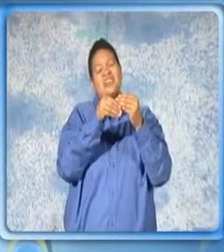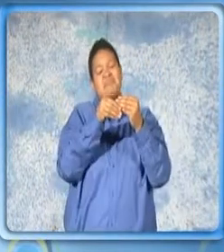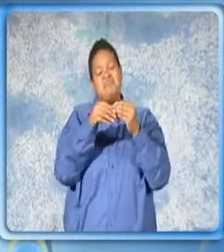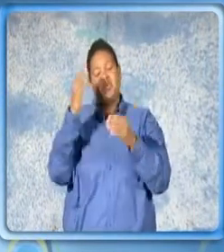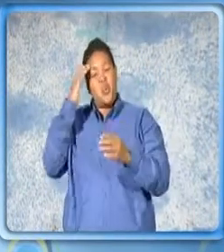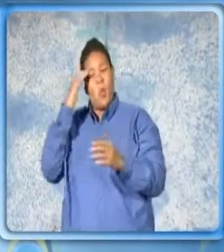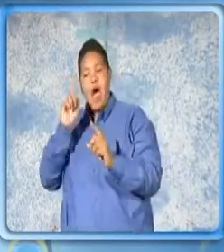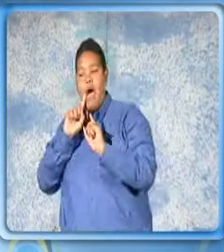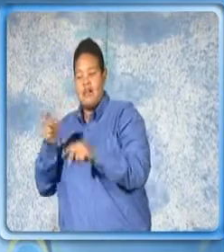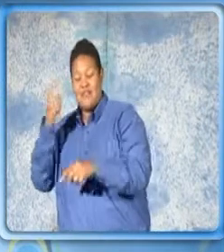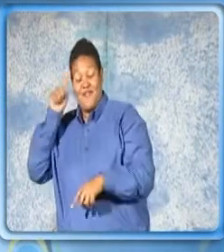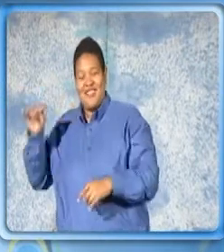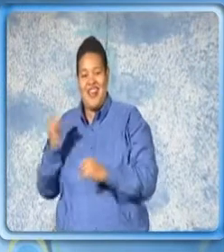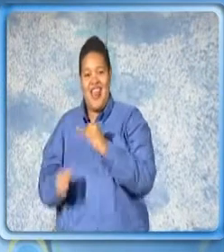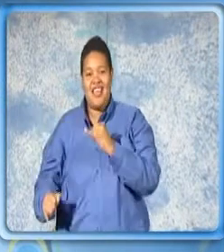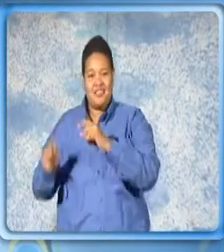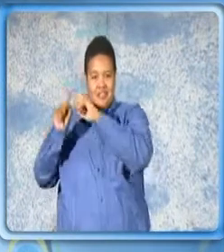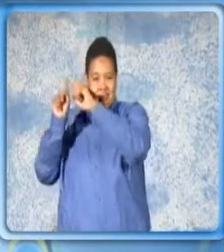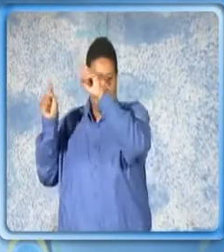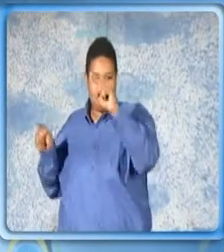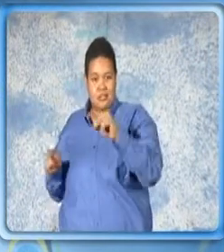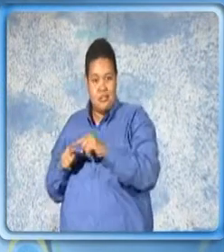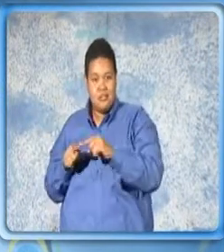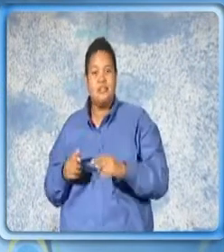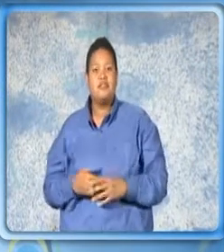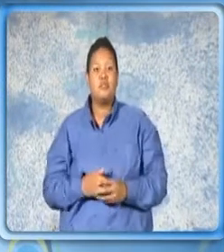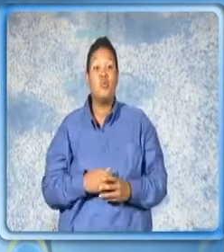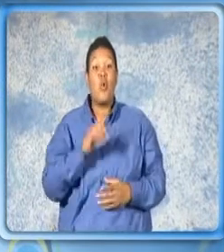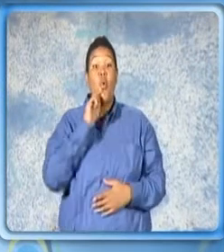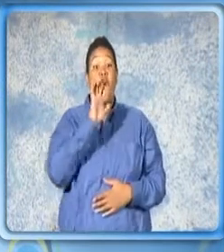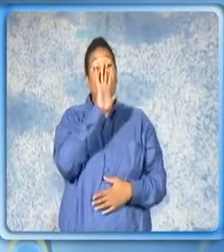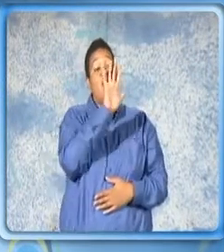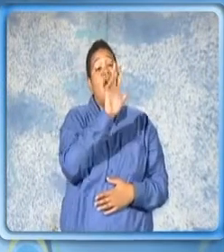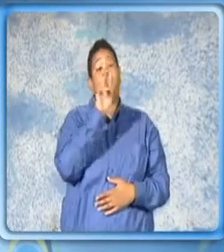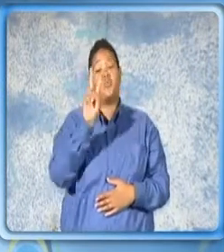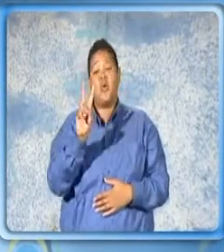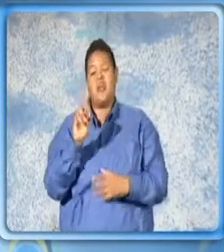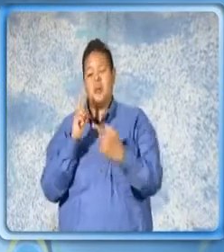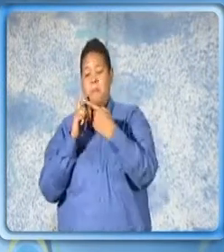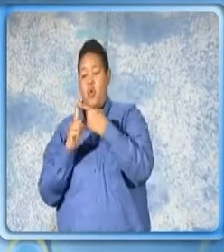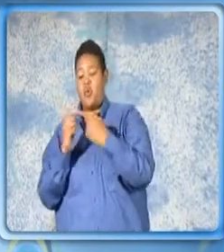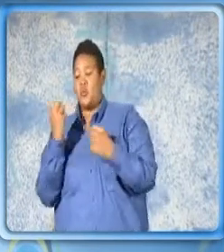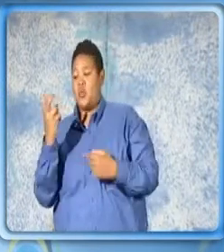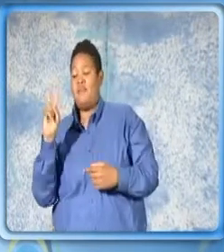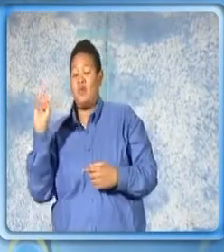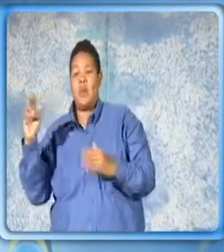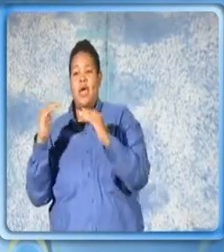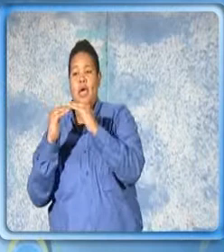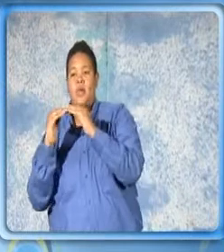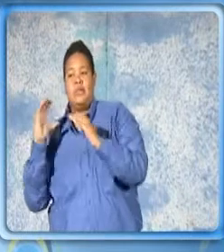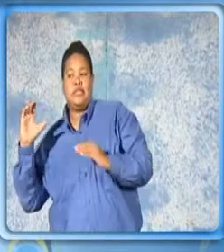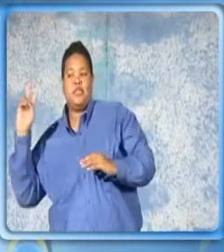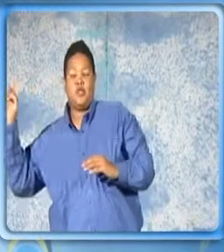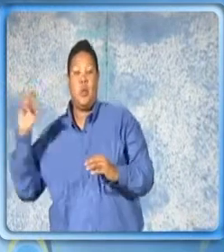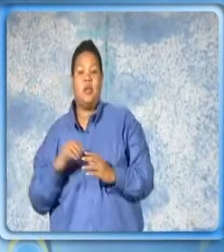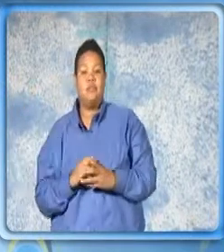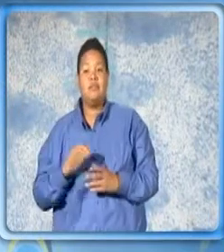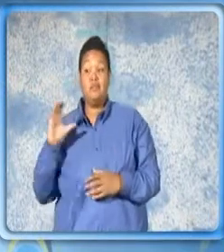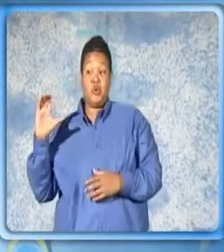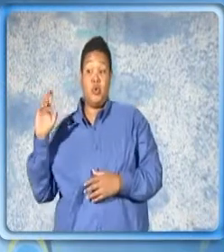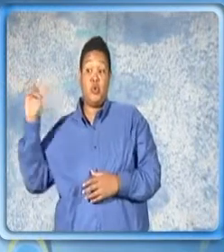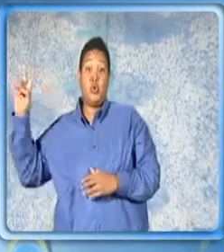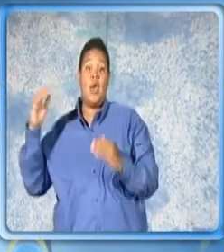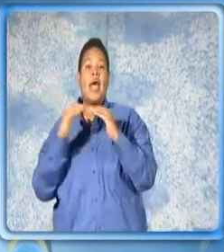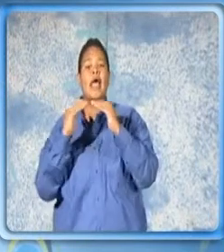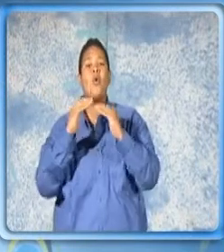squared. So, 5 squared plus 12 squared equals C squared. C squared